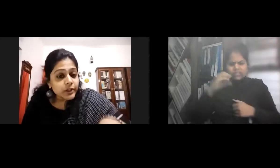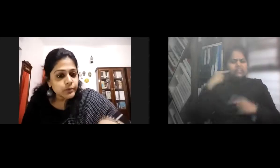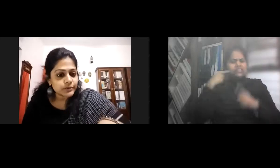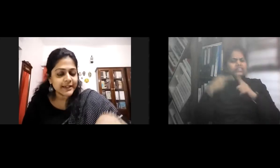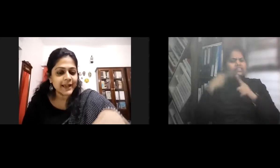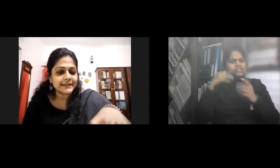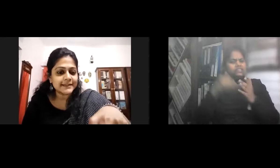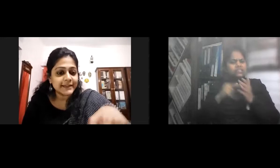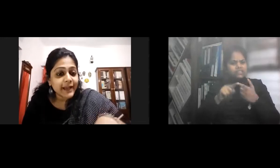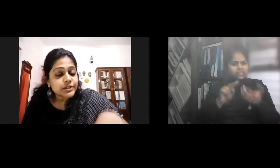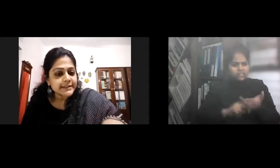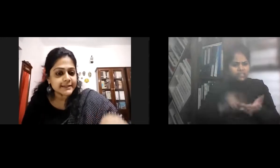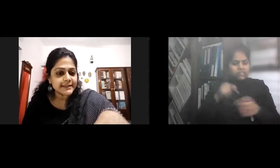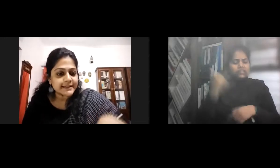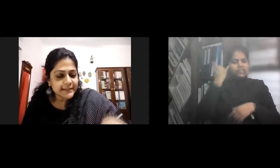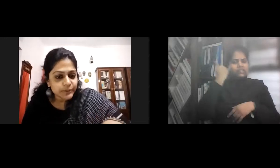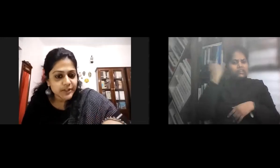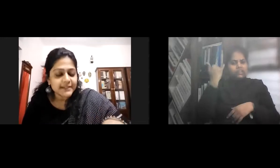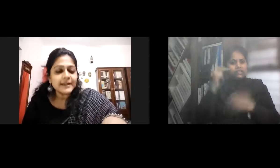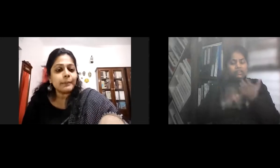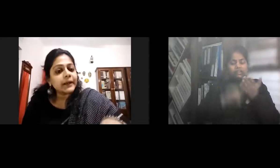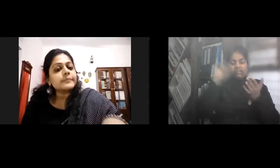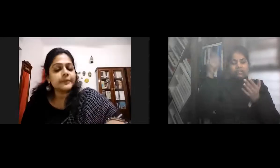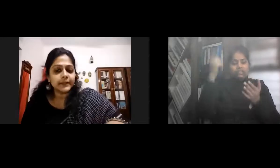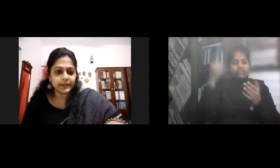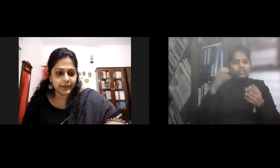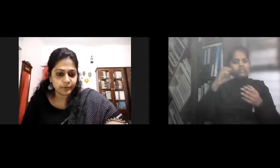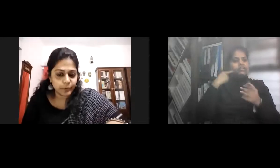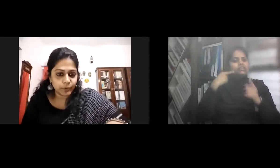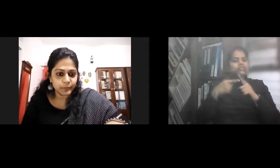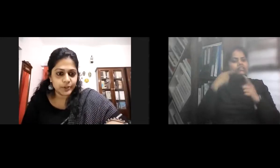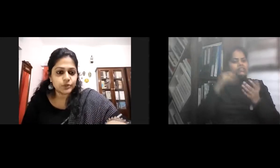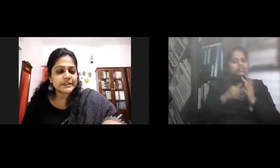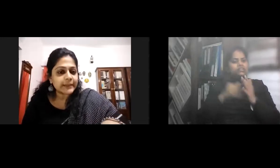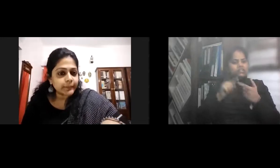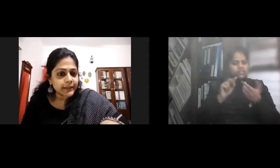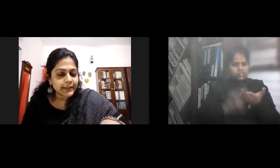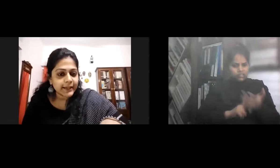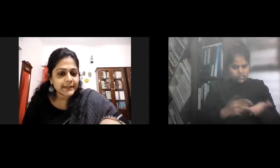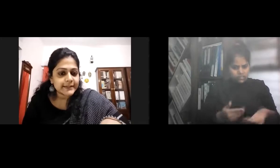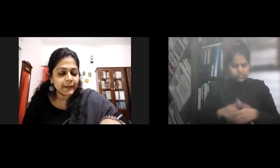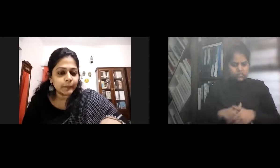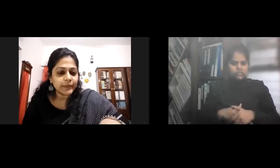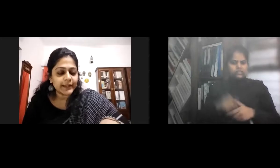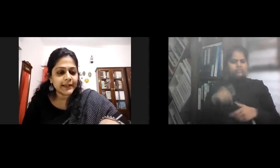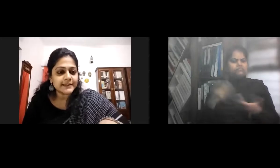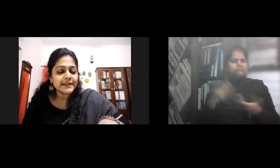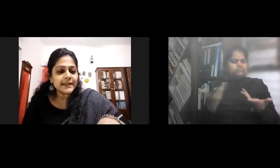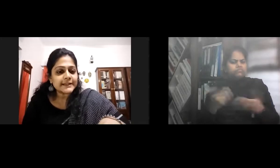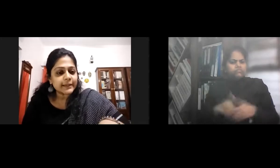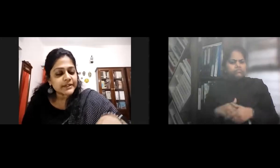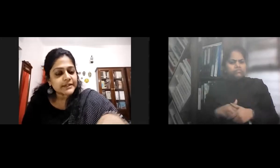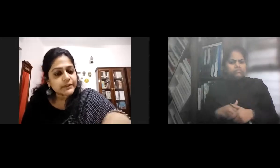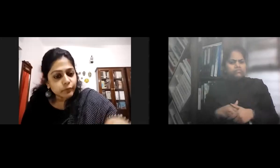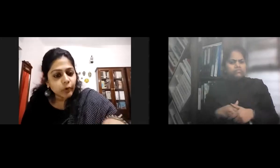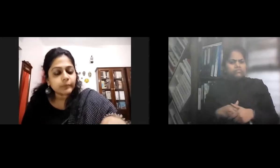of individuals as national citizens and subjects becomes a particular kind of preoccupation, which is something that has